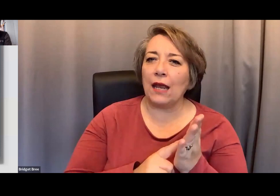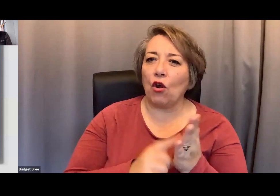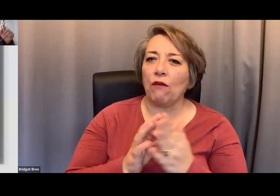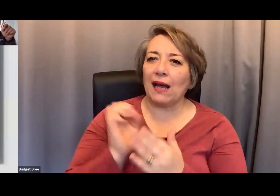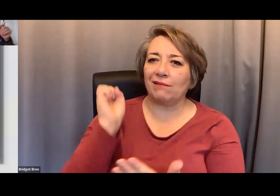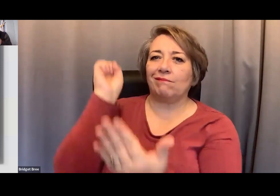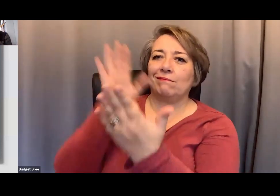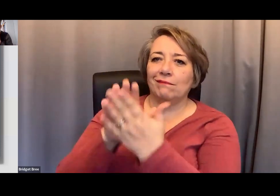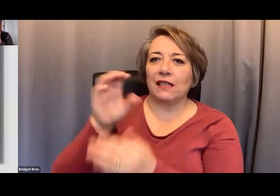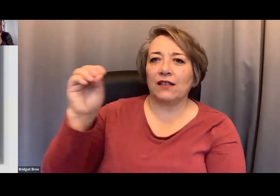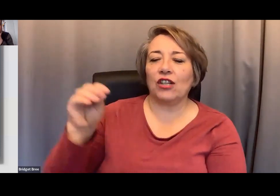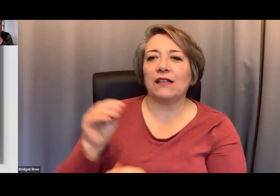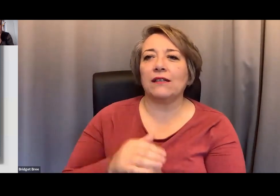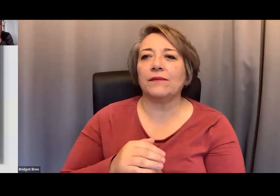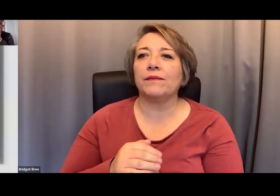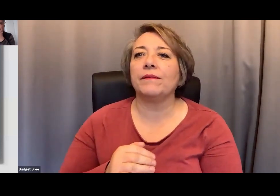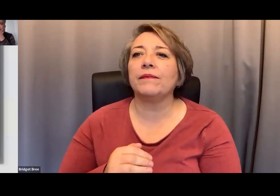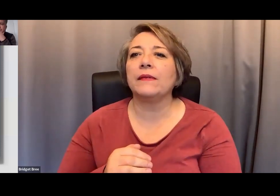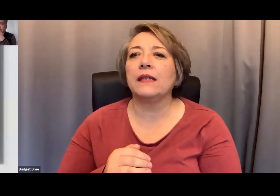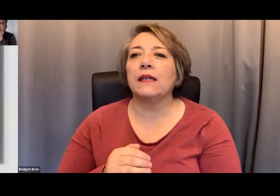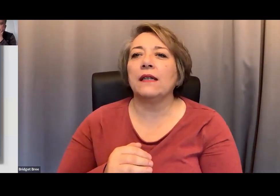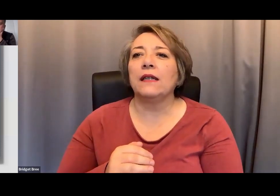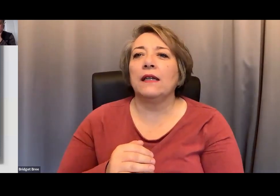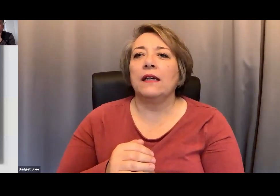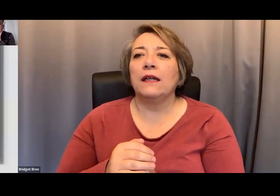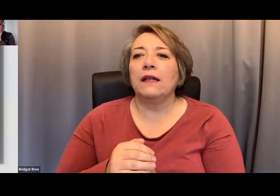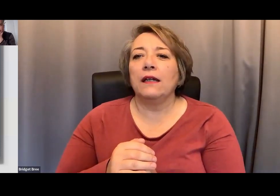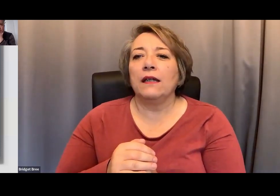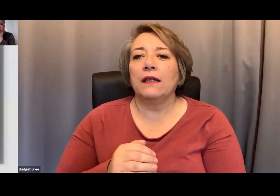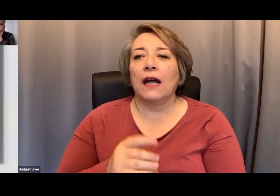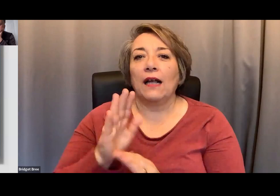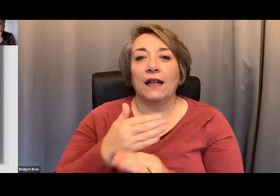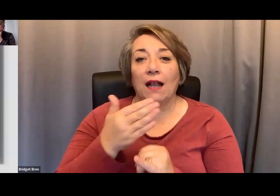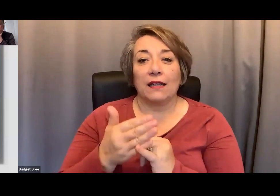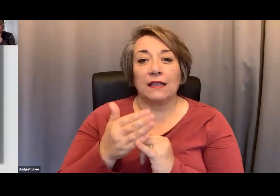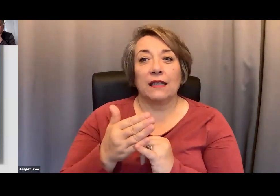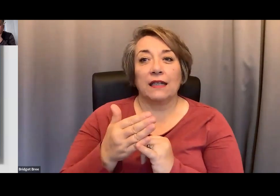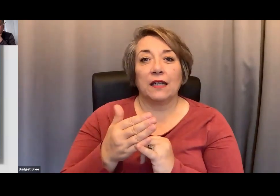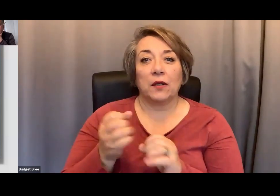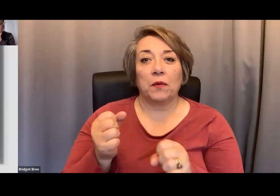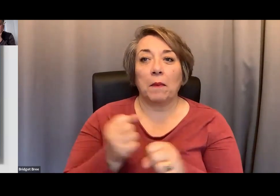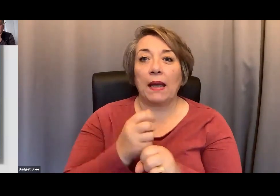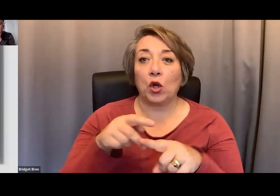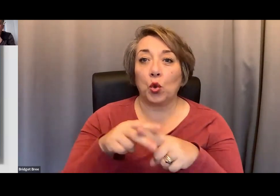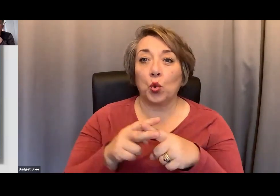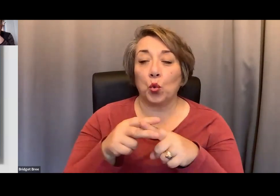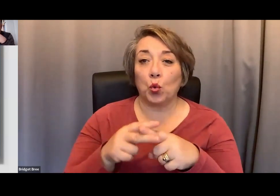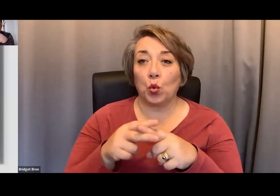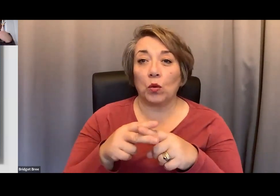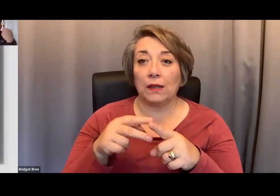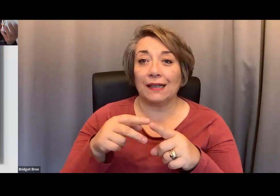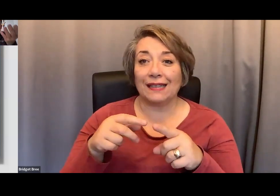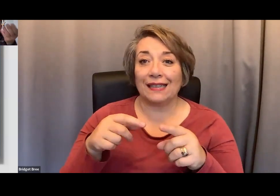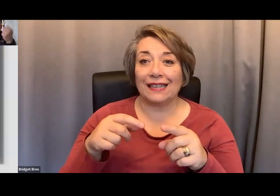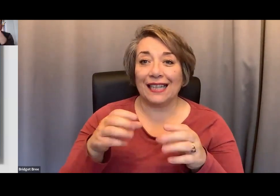in the thread of this dialogue. And to end it off, we also made a toolkit that enables,